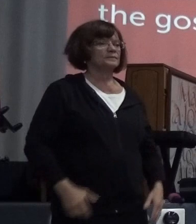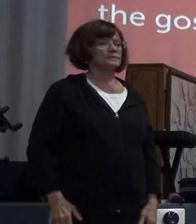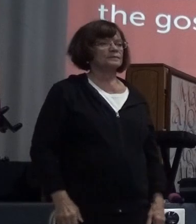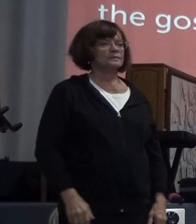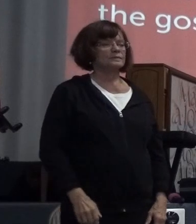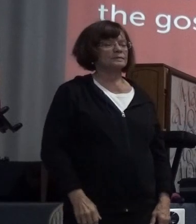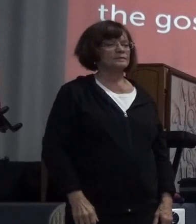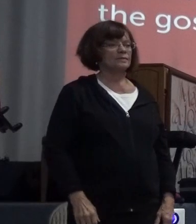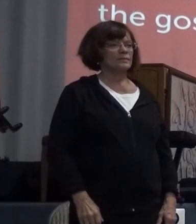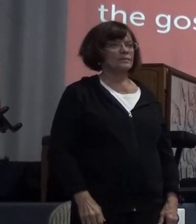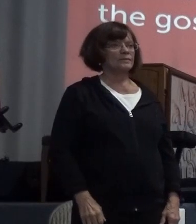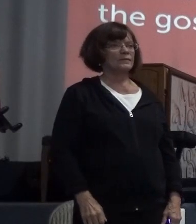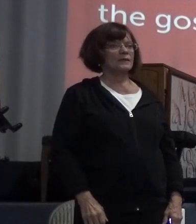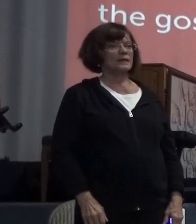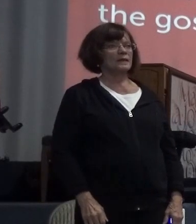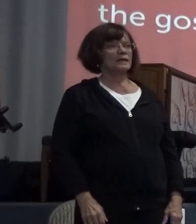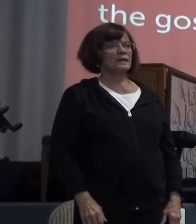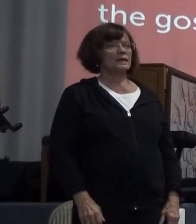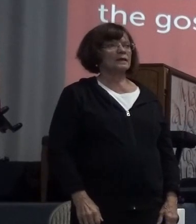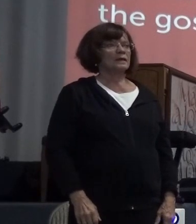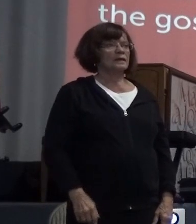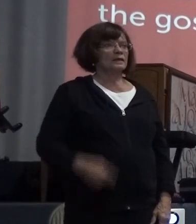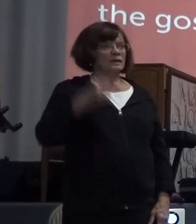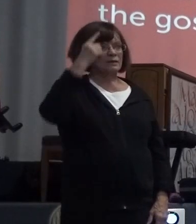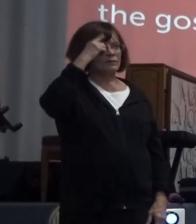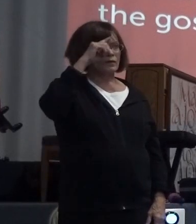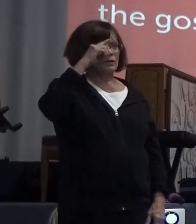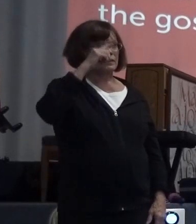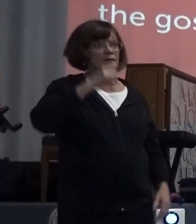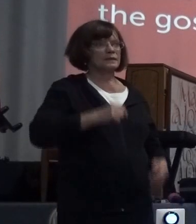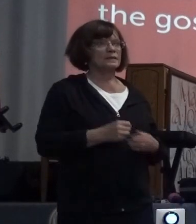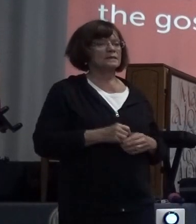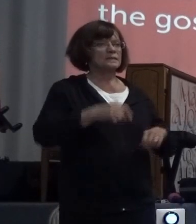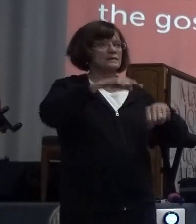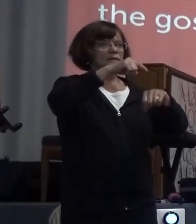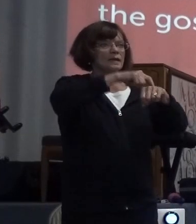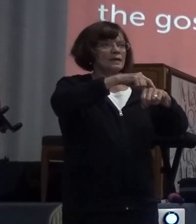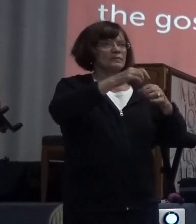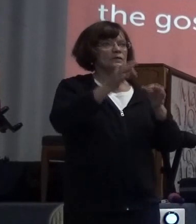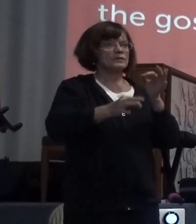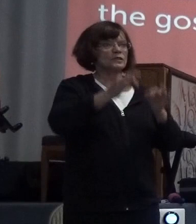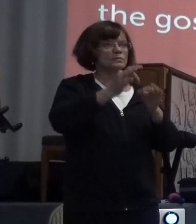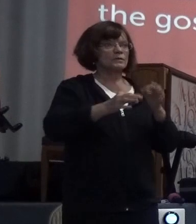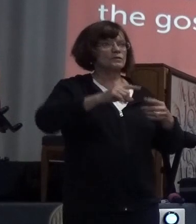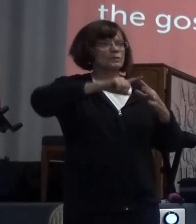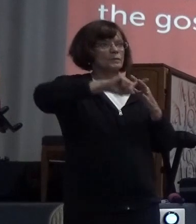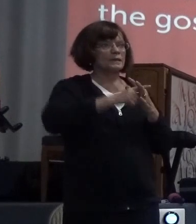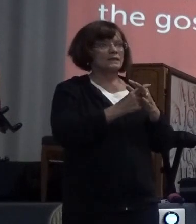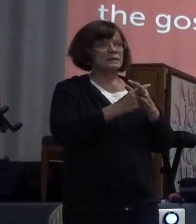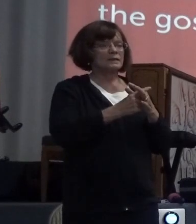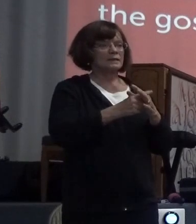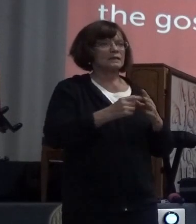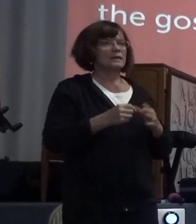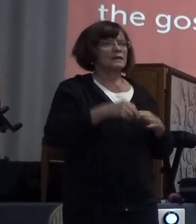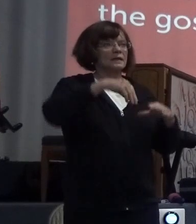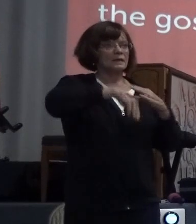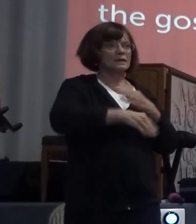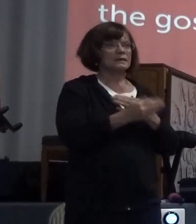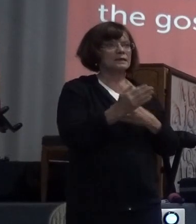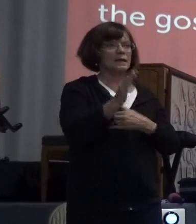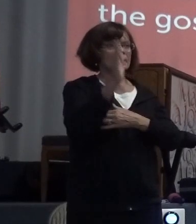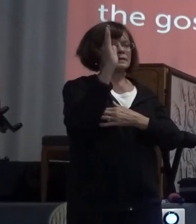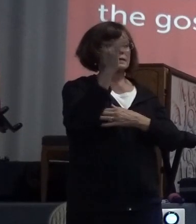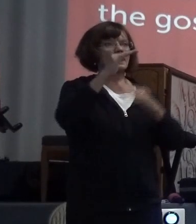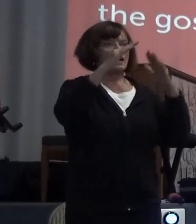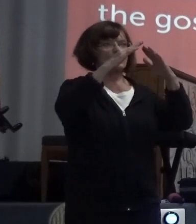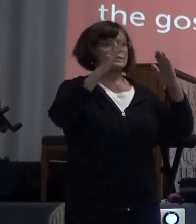stuff. 17, he says, for it is time for judgment to begin at the household of God. And if it begins with us, what